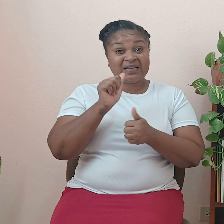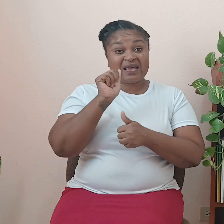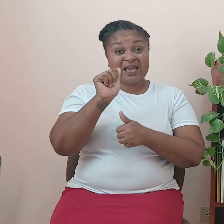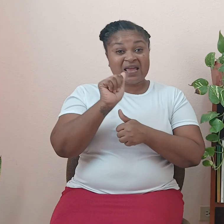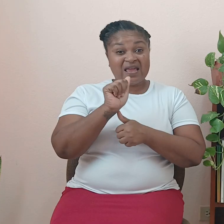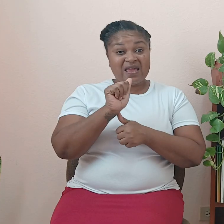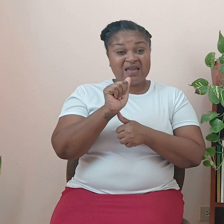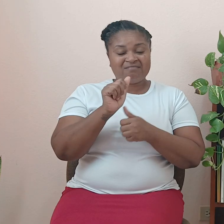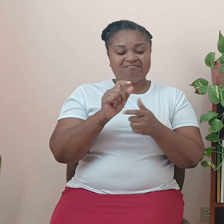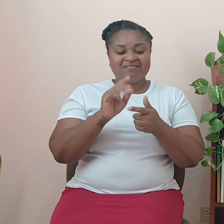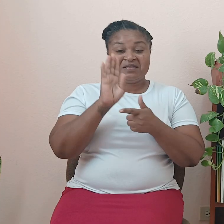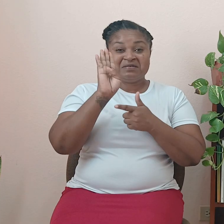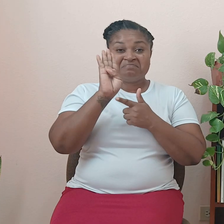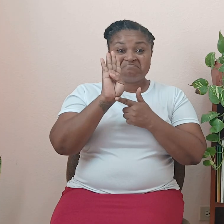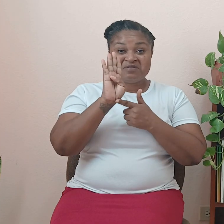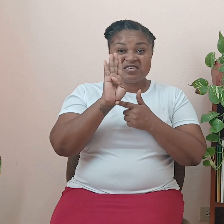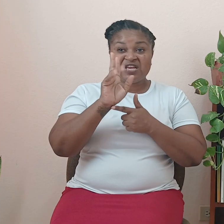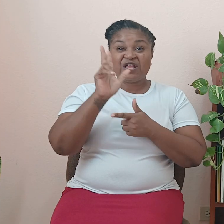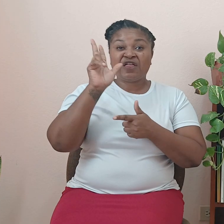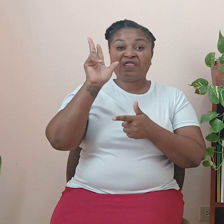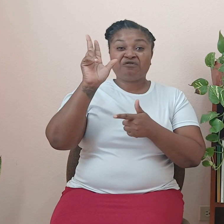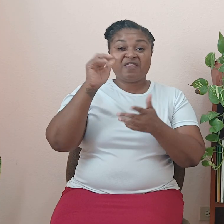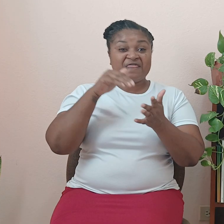B. 3,000.